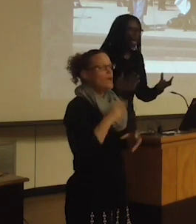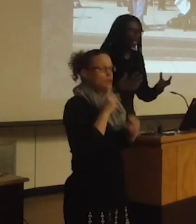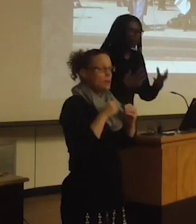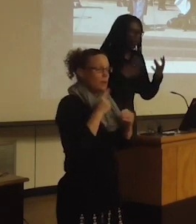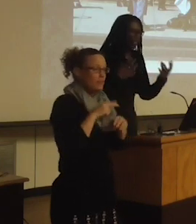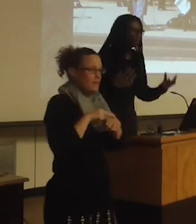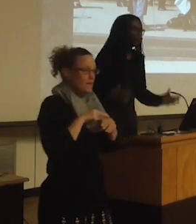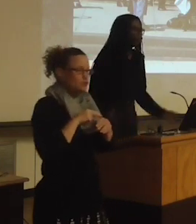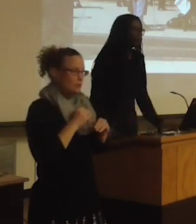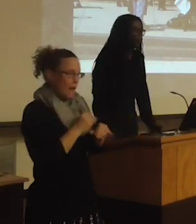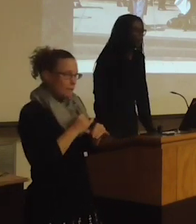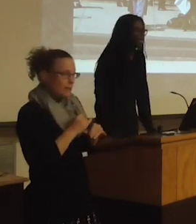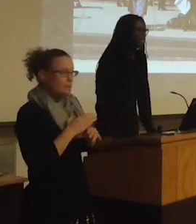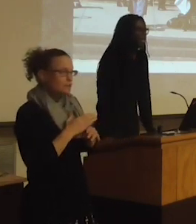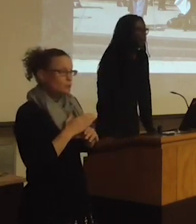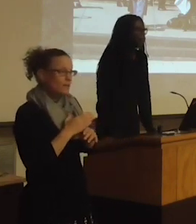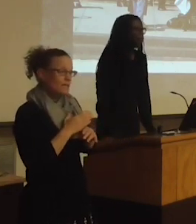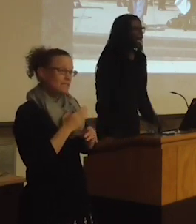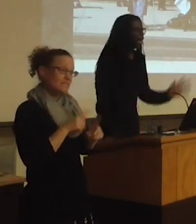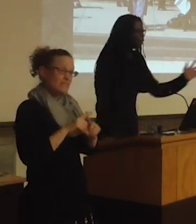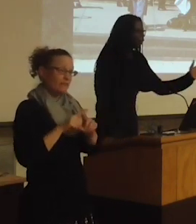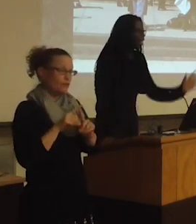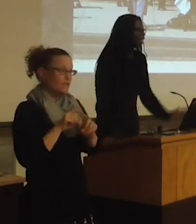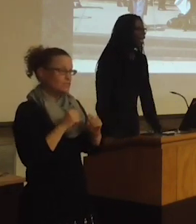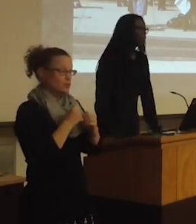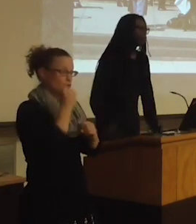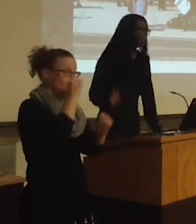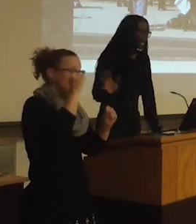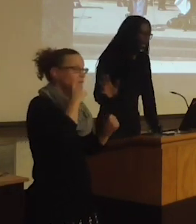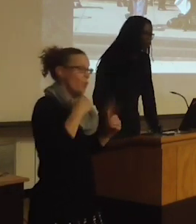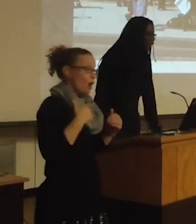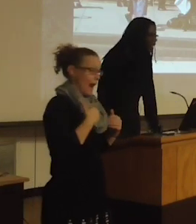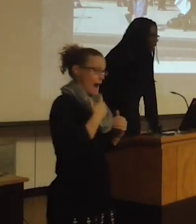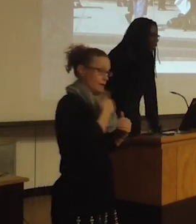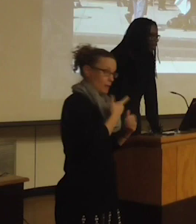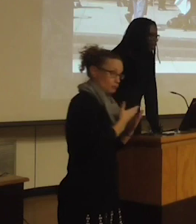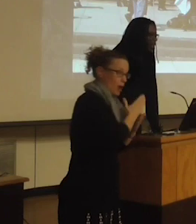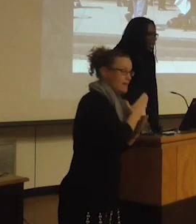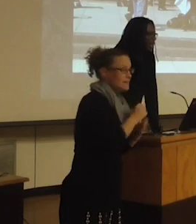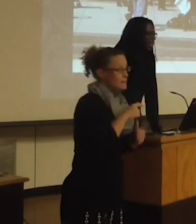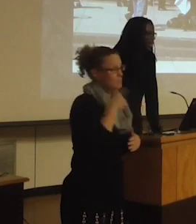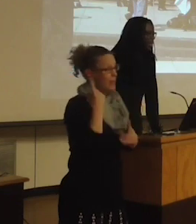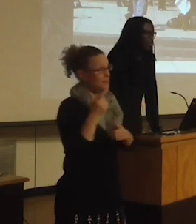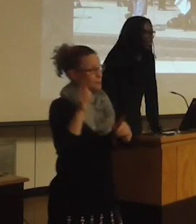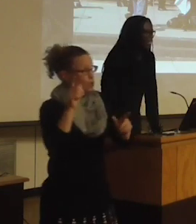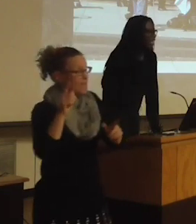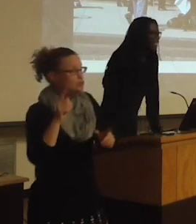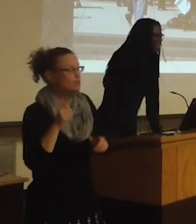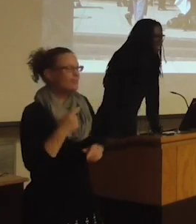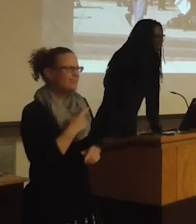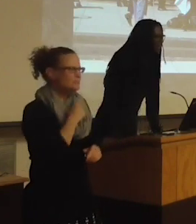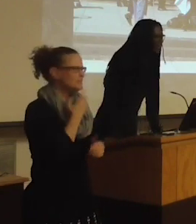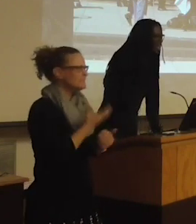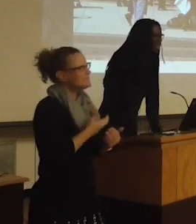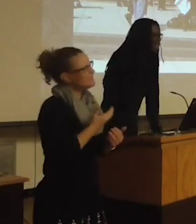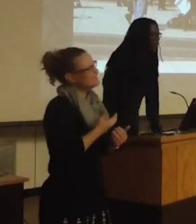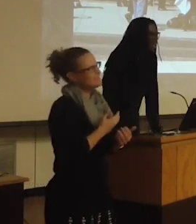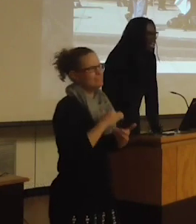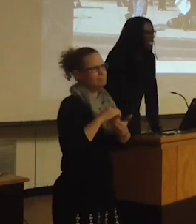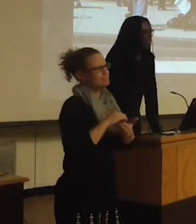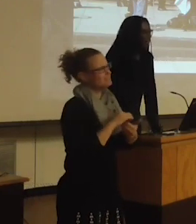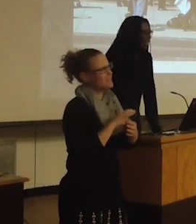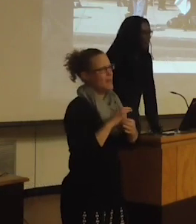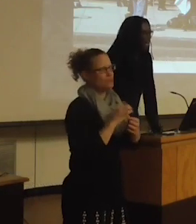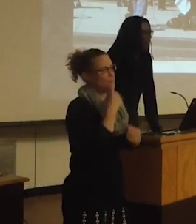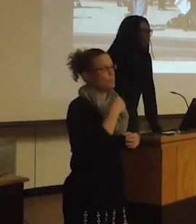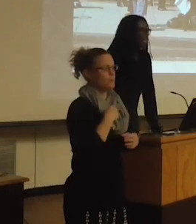natural commonality between social movements for animal rights and for black liberation, like, this was an easy thing for me. When